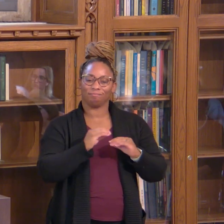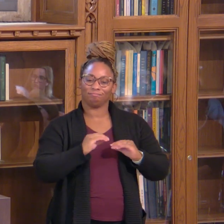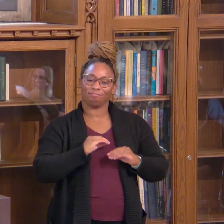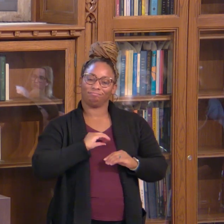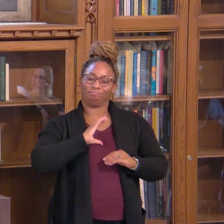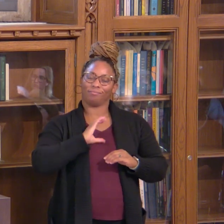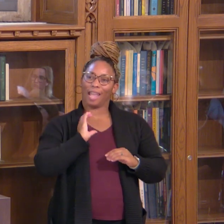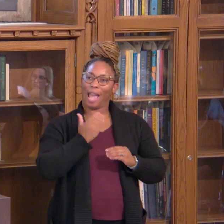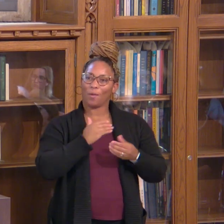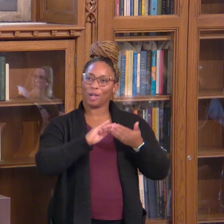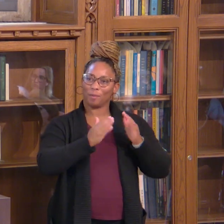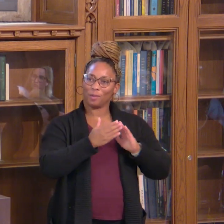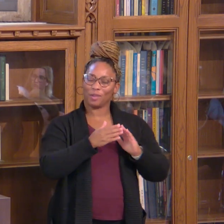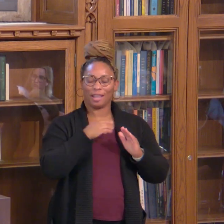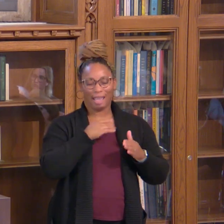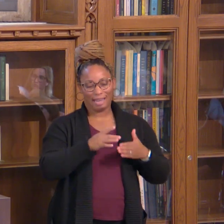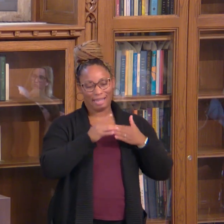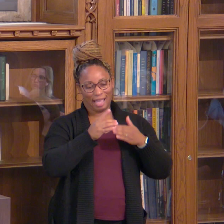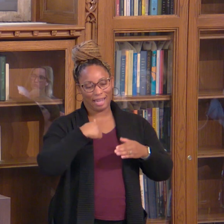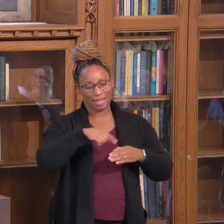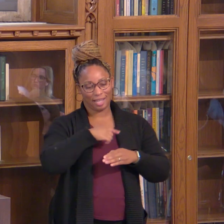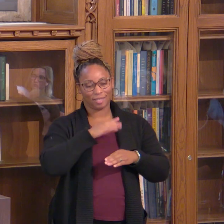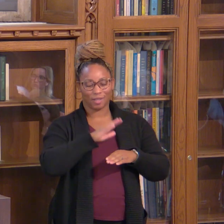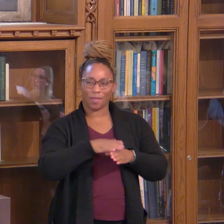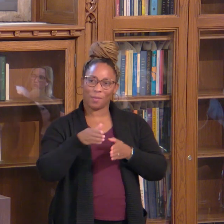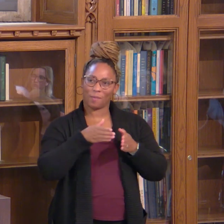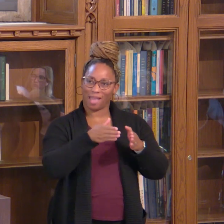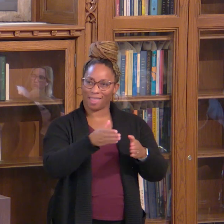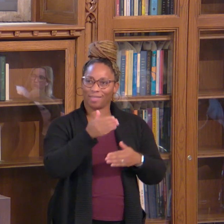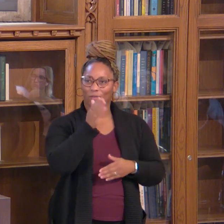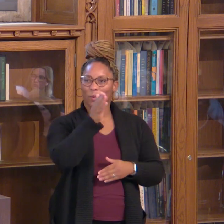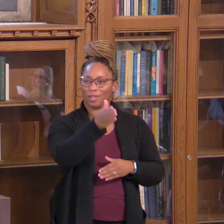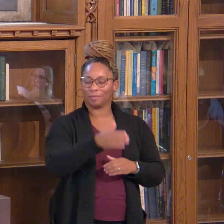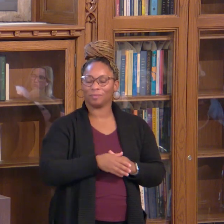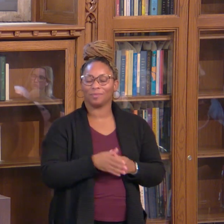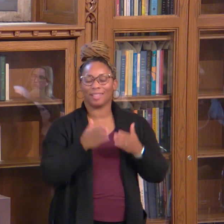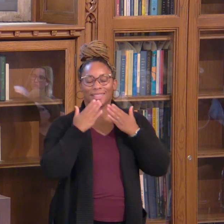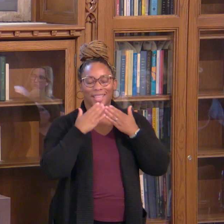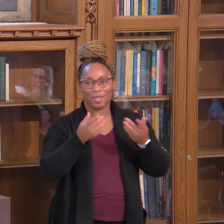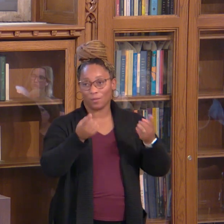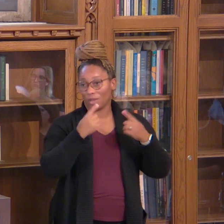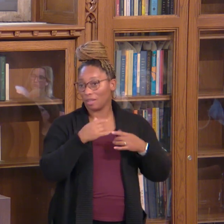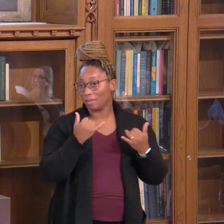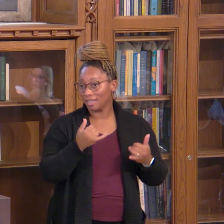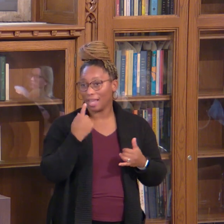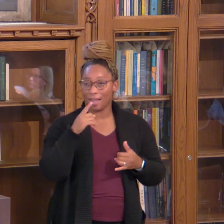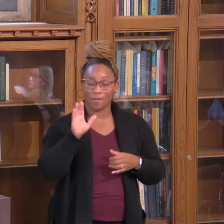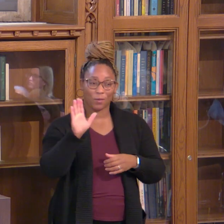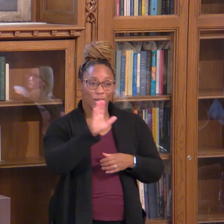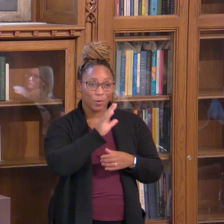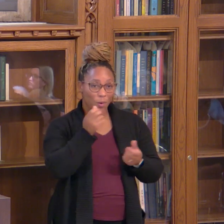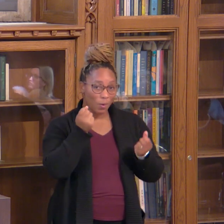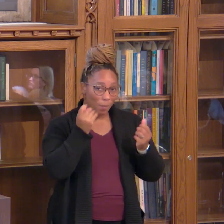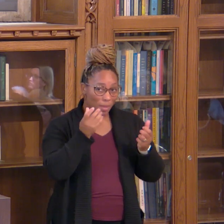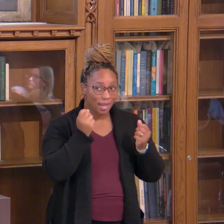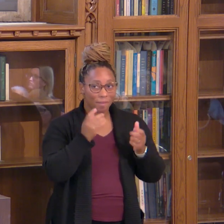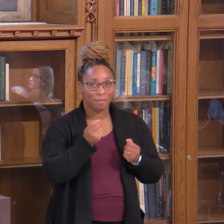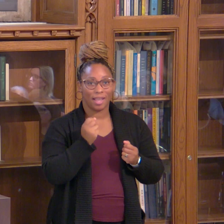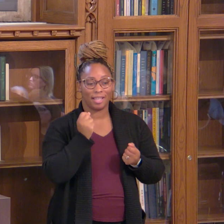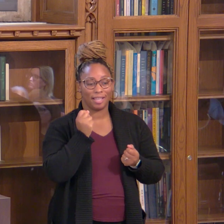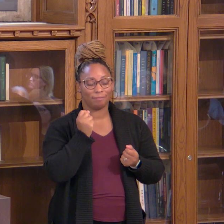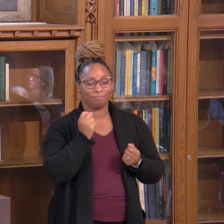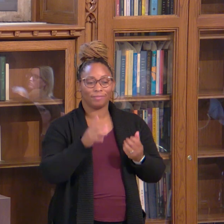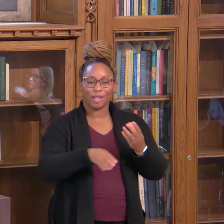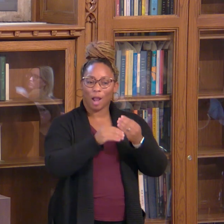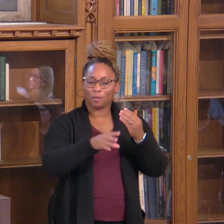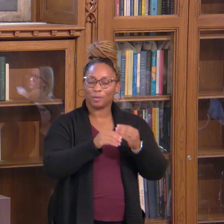community and guided us on our path forward I thank you for being here today and for your many contributions to